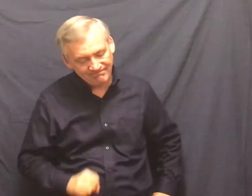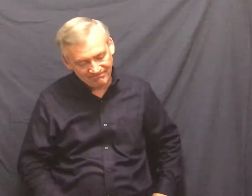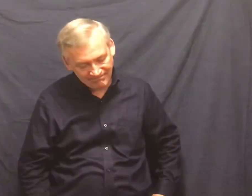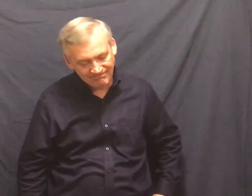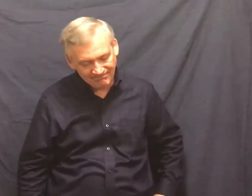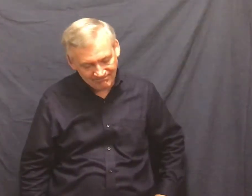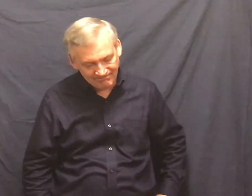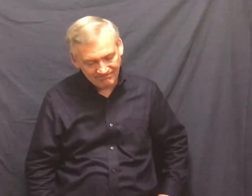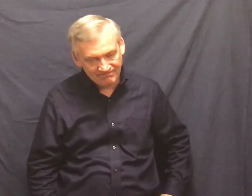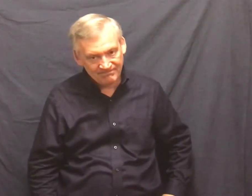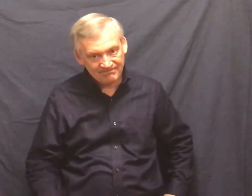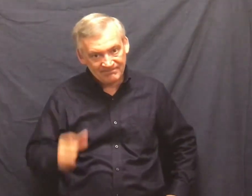Lenny turned his head.